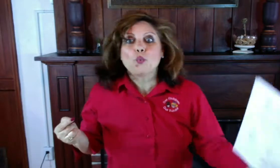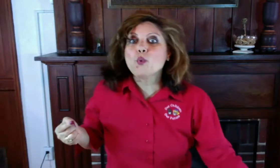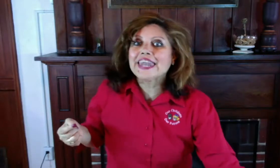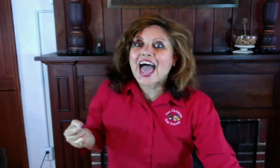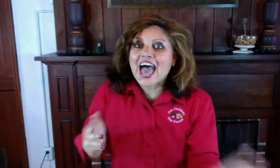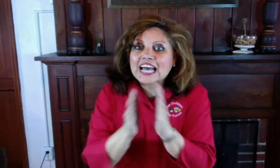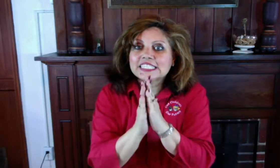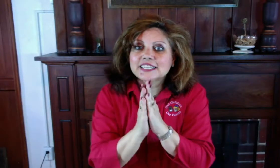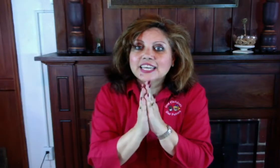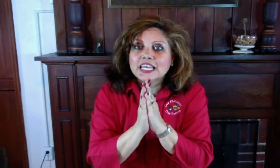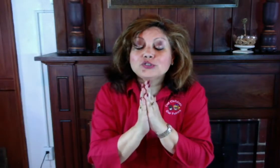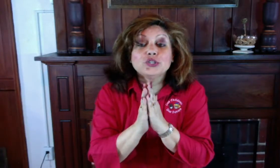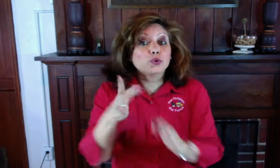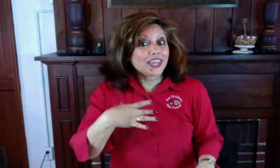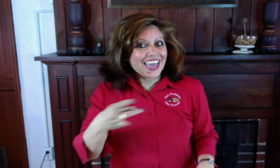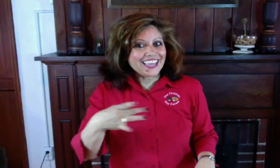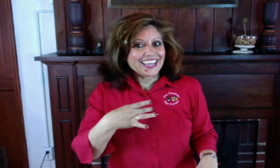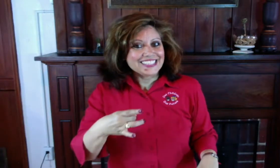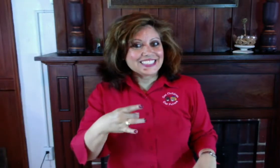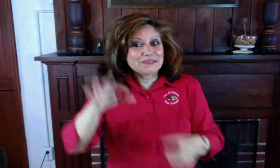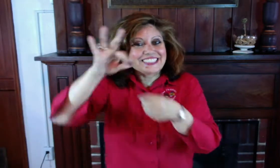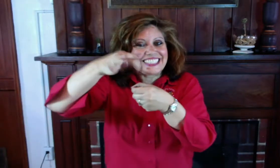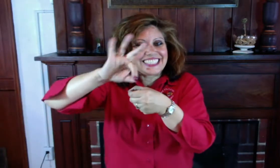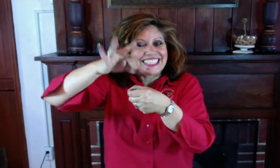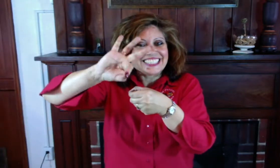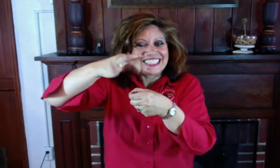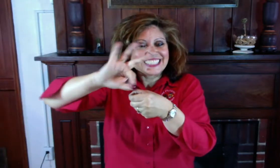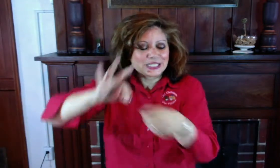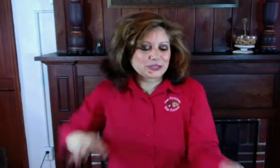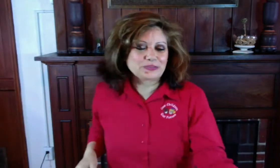When asked if she would like some tea,